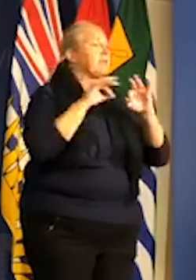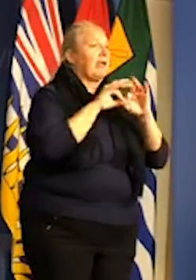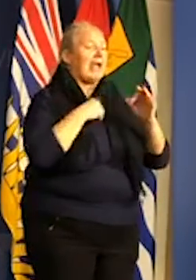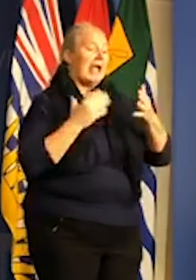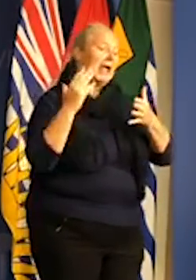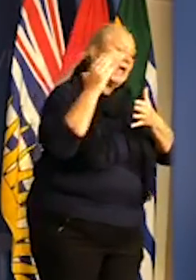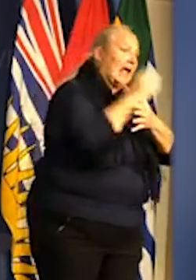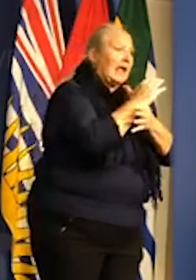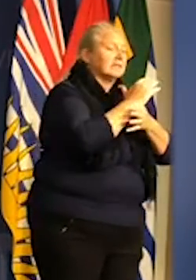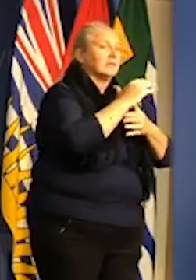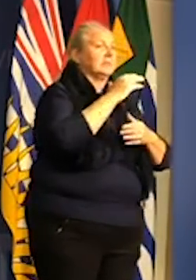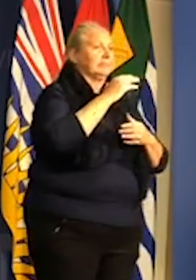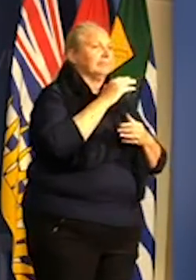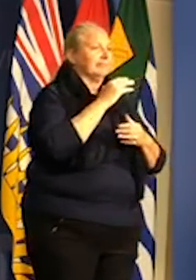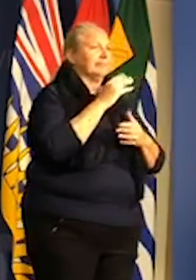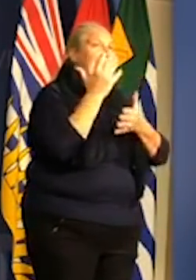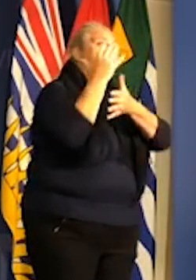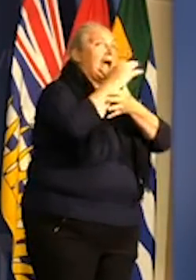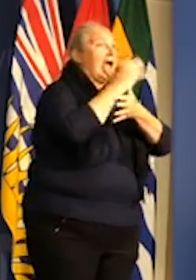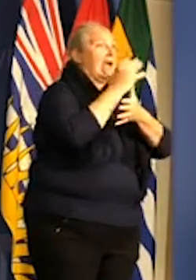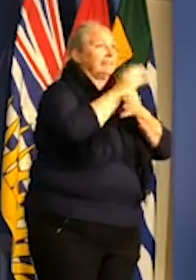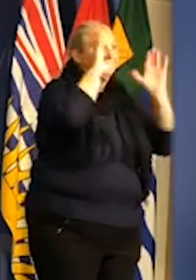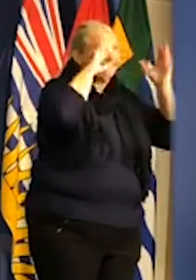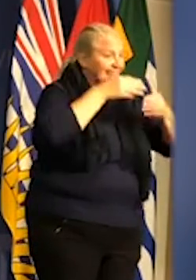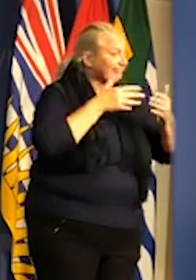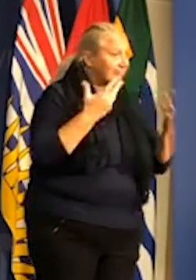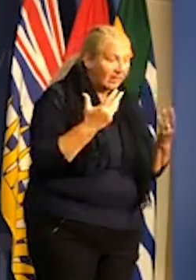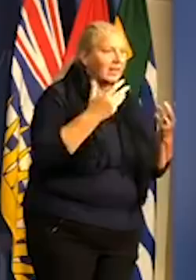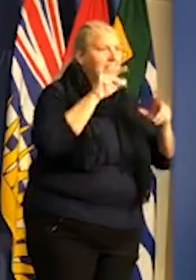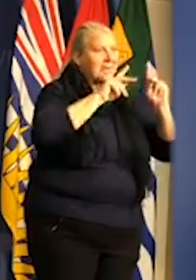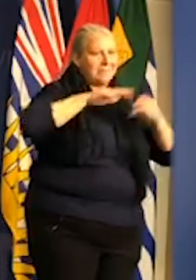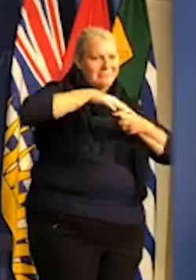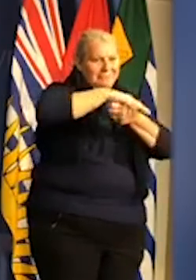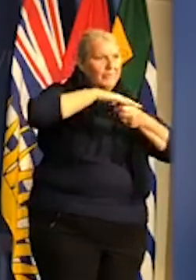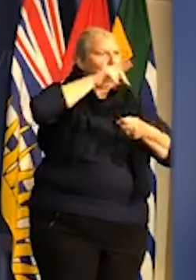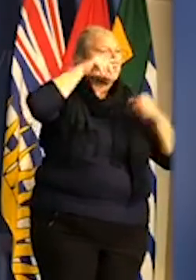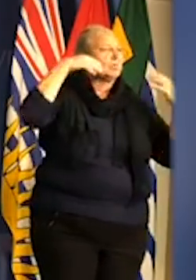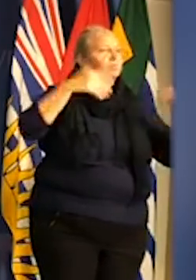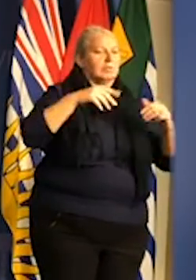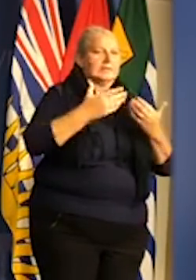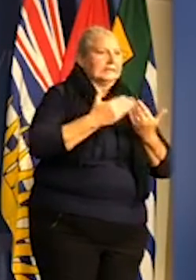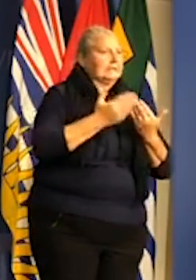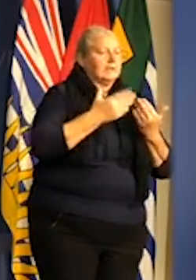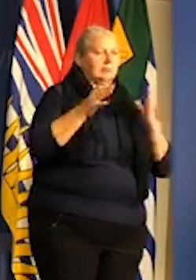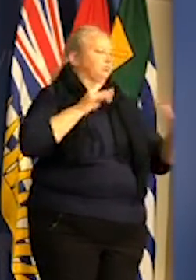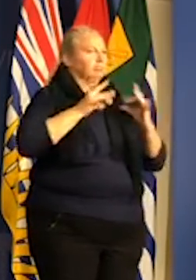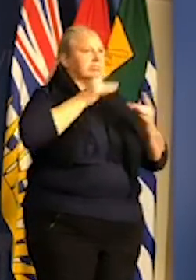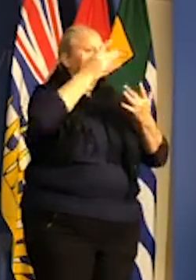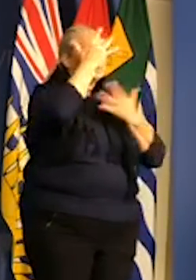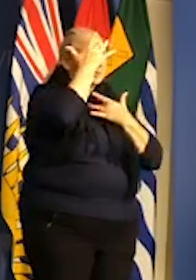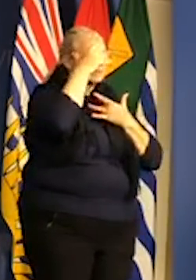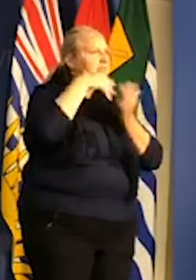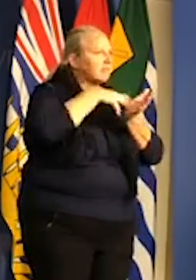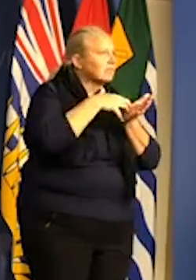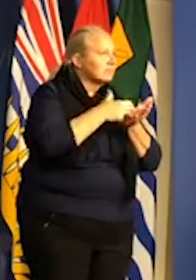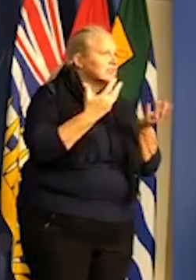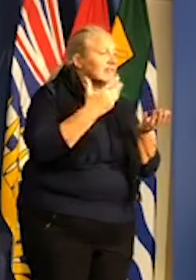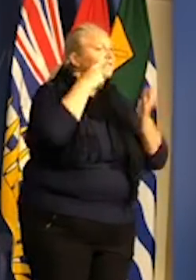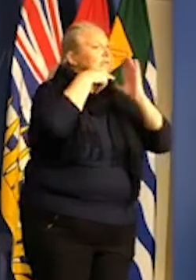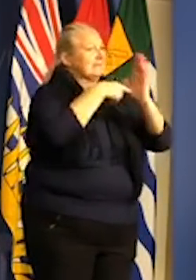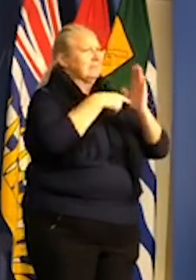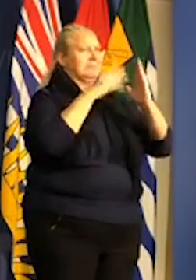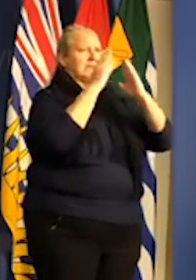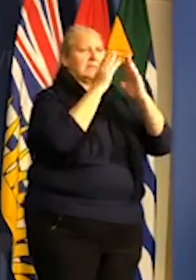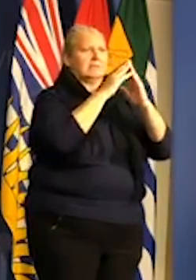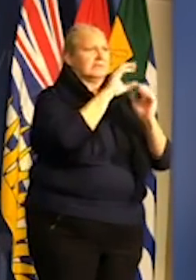vulnerable populations, especially those living in the downtown east side. We've been saying for some time that we need to help ensure there are real